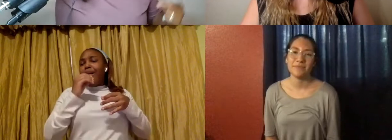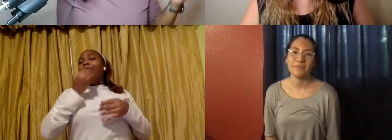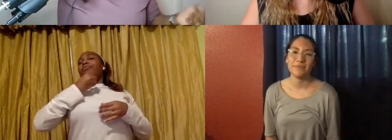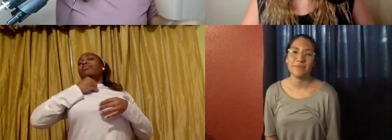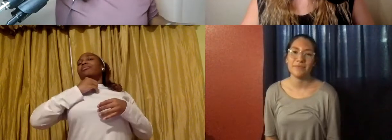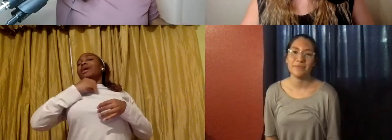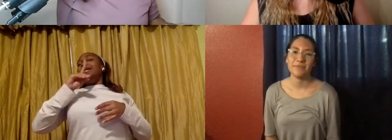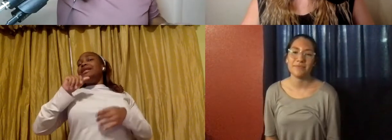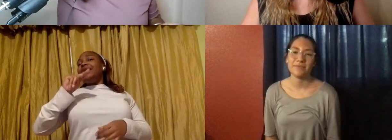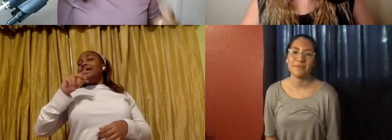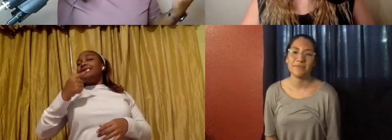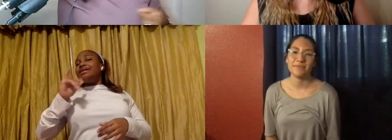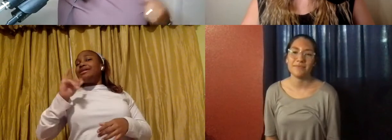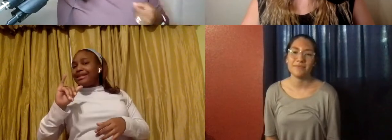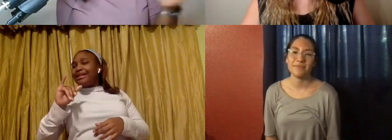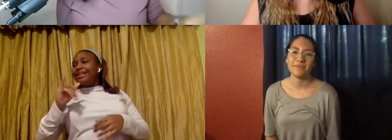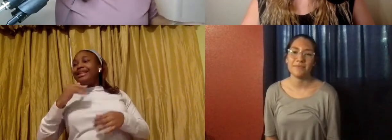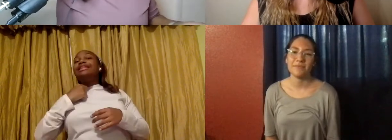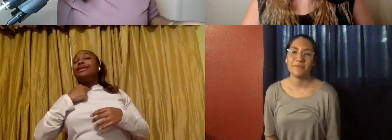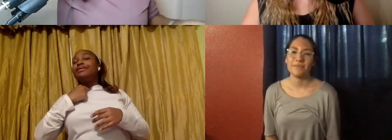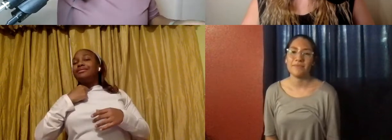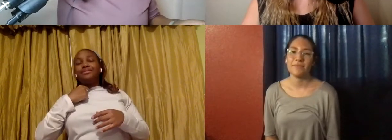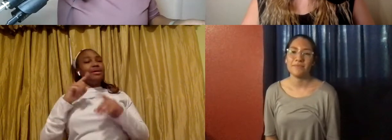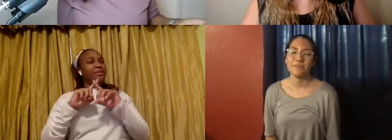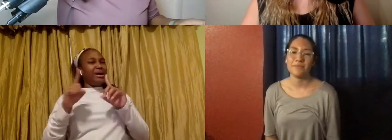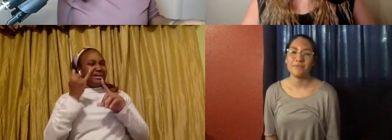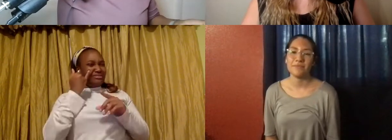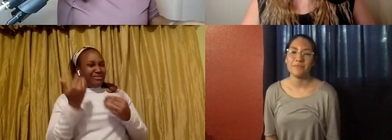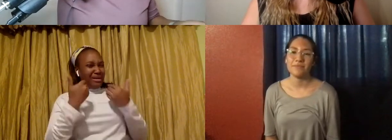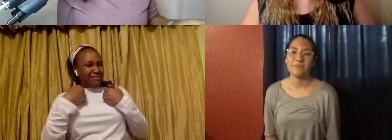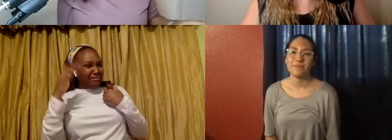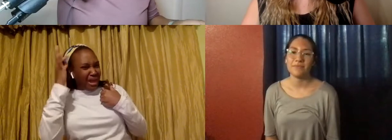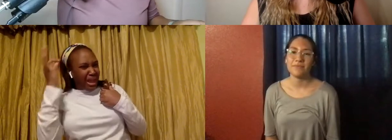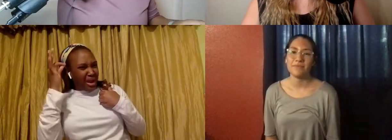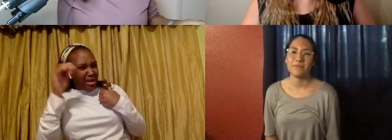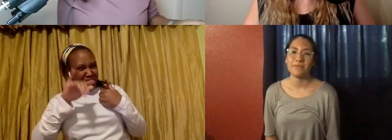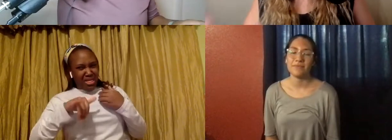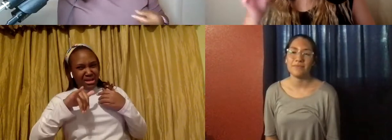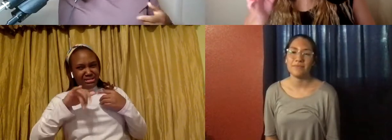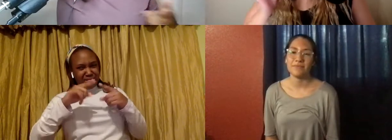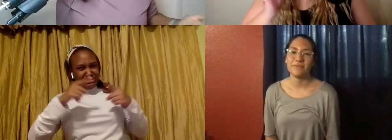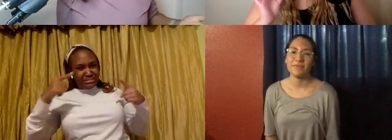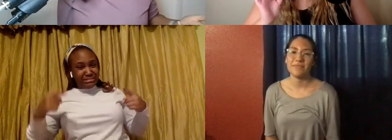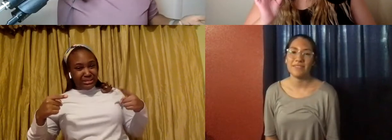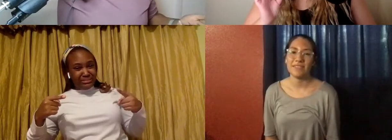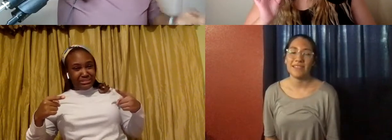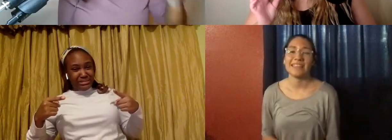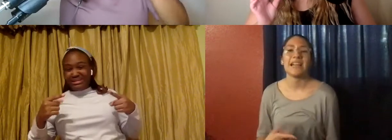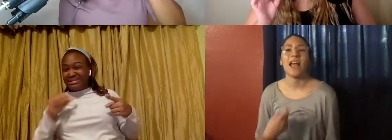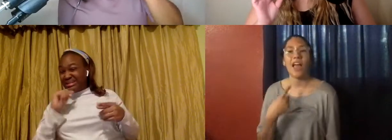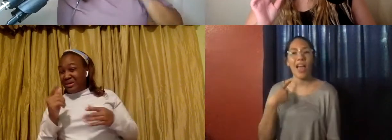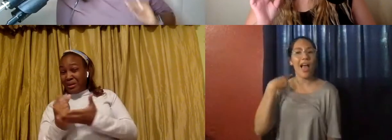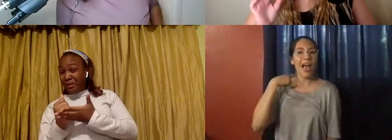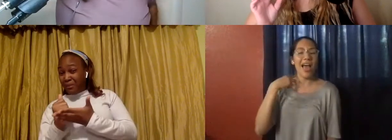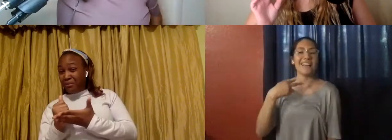there is hair involved, that's like the opposite of what I want when I go down there. Like, I feel like that's not going to help. It's going to get stuck in the back of your throat